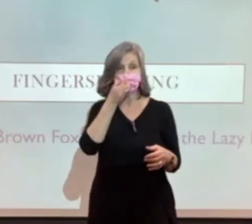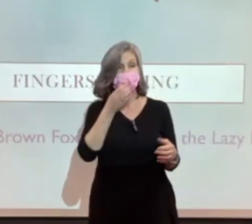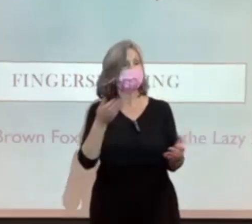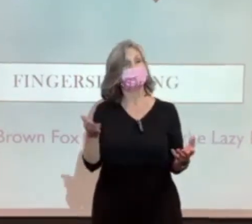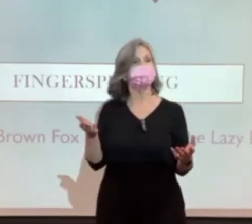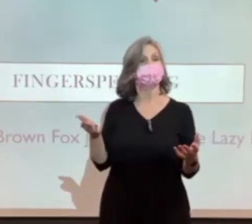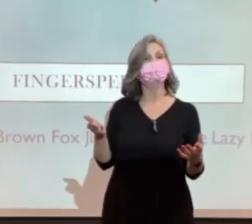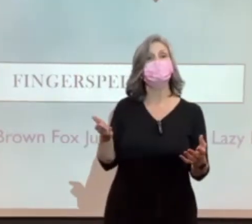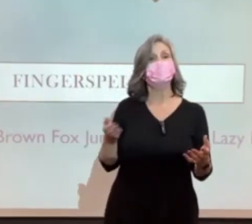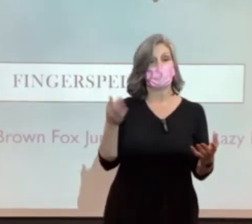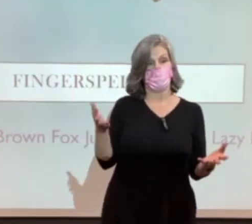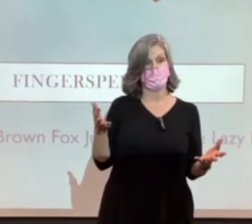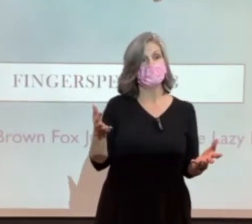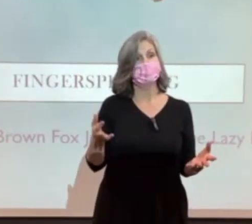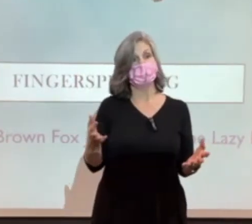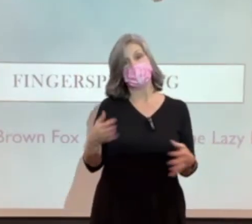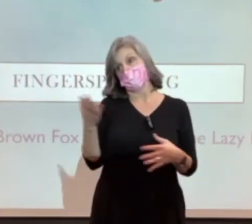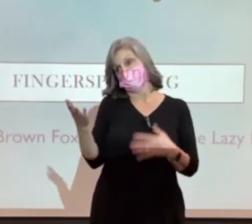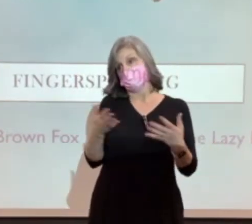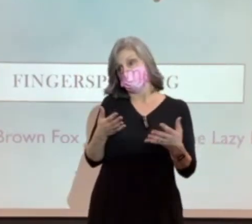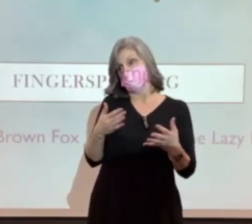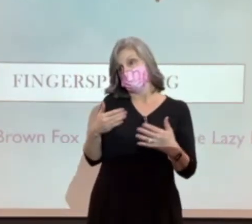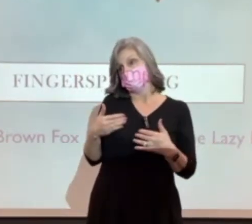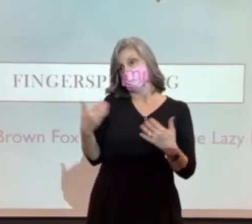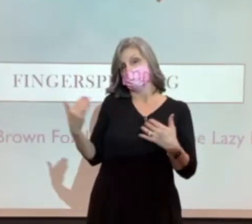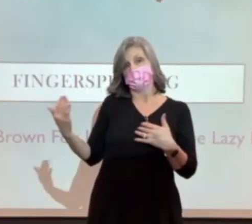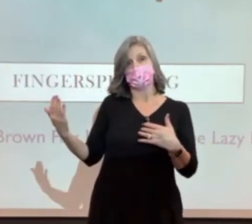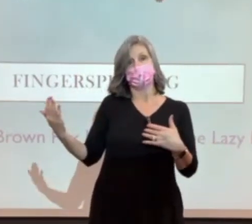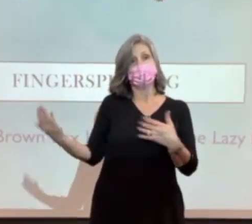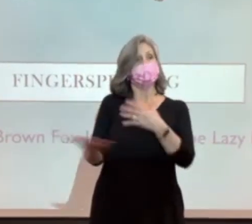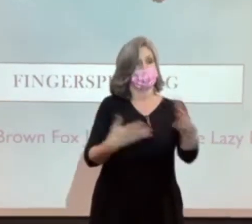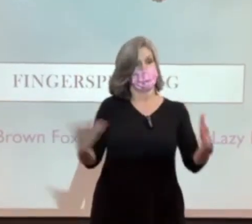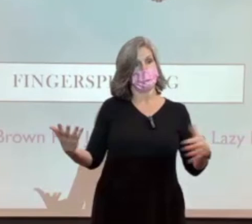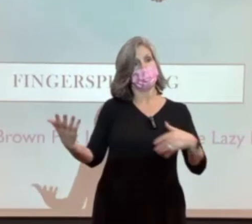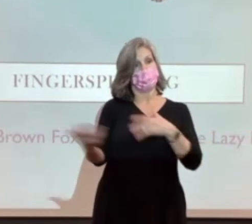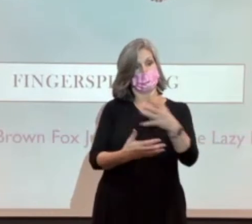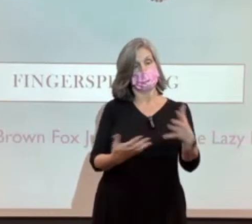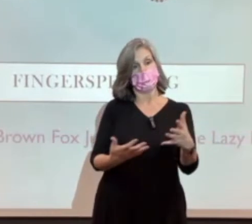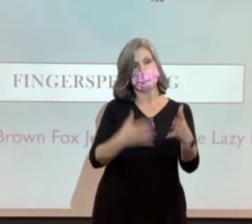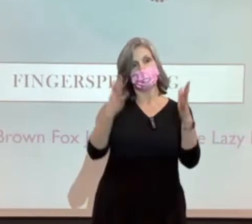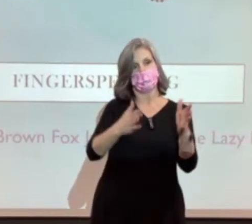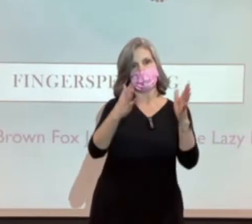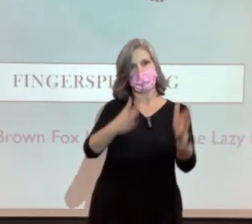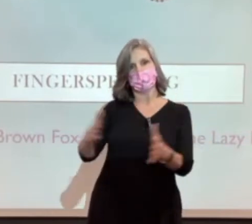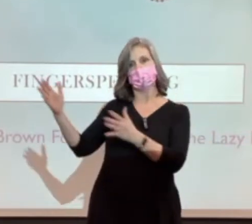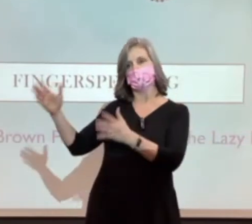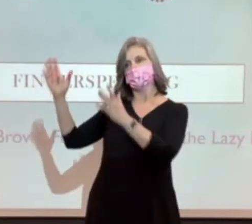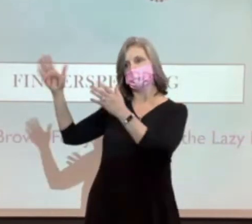not a universal sign to mean FU, and it's like a regional sign in the United States. If you left the United States, they use a